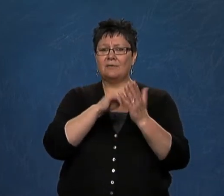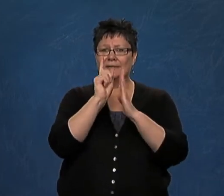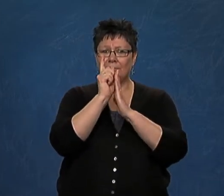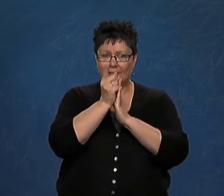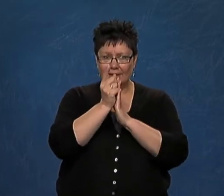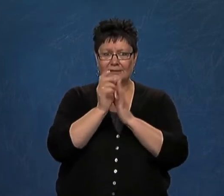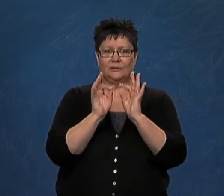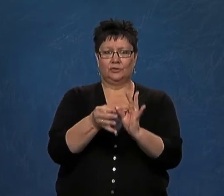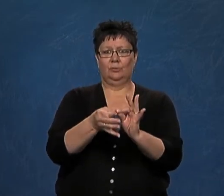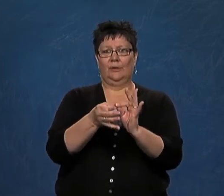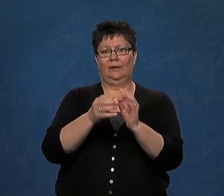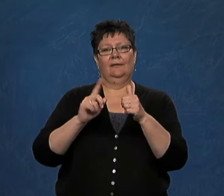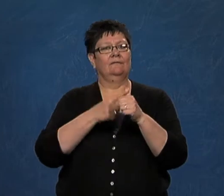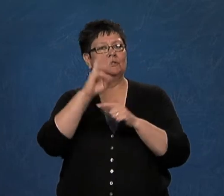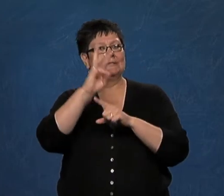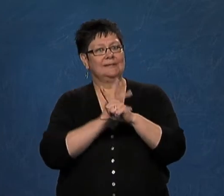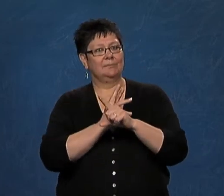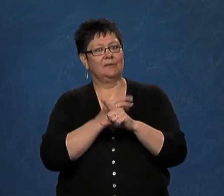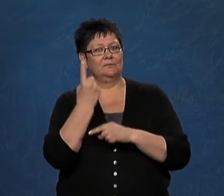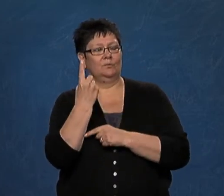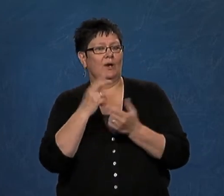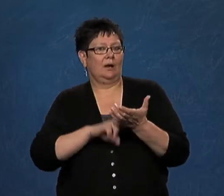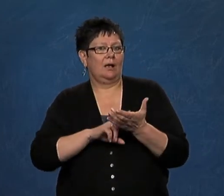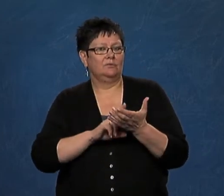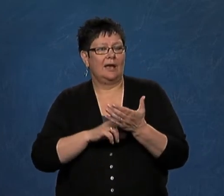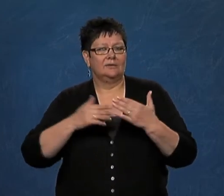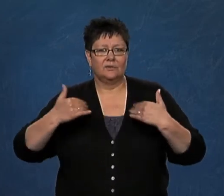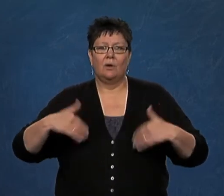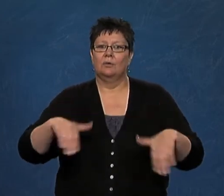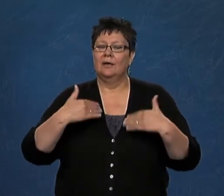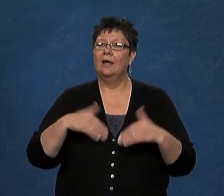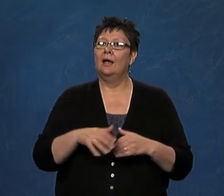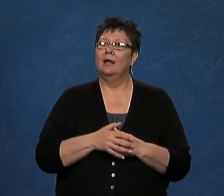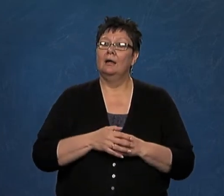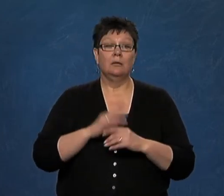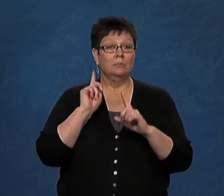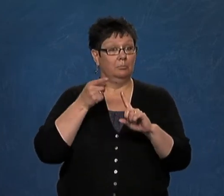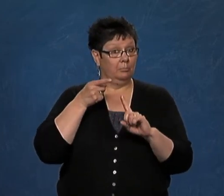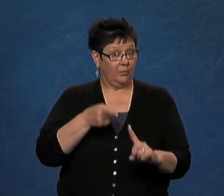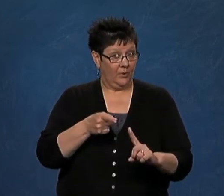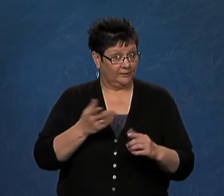TCS VRI has 25,000 hours of interpreting for one contract.